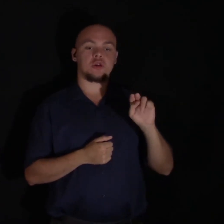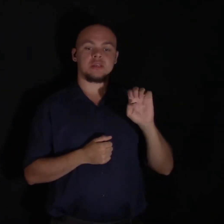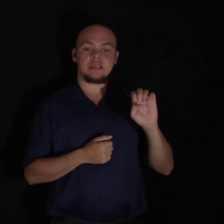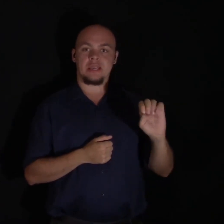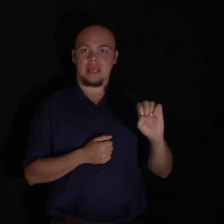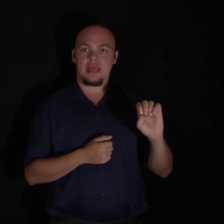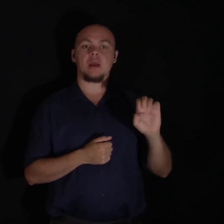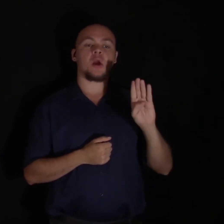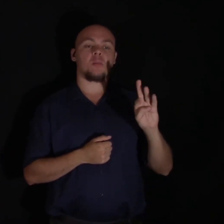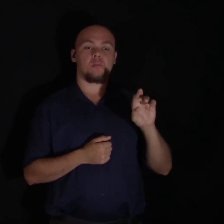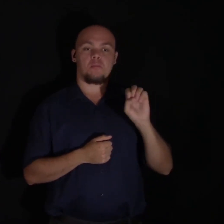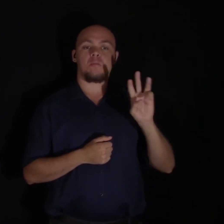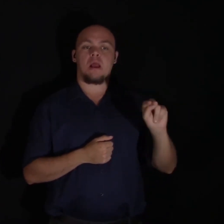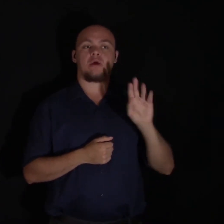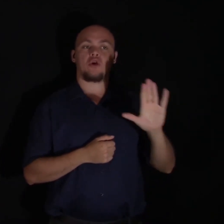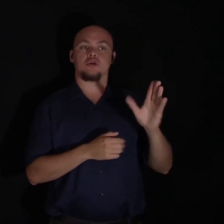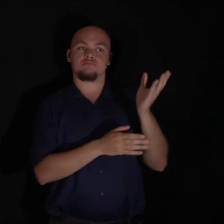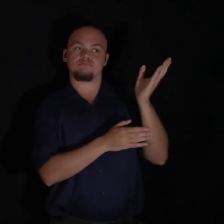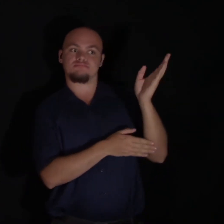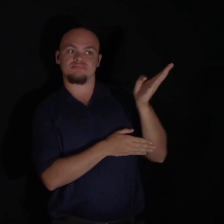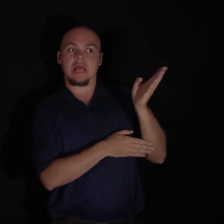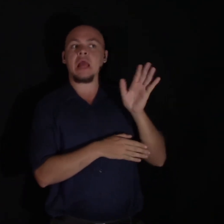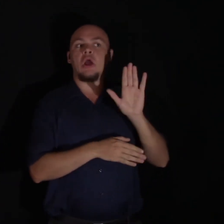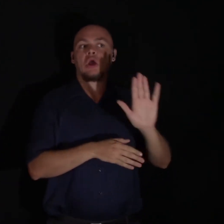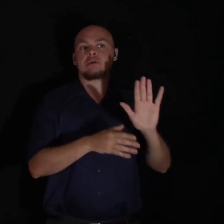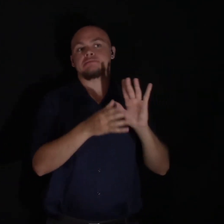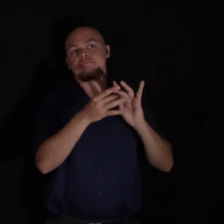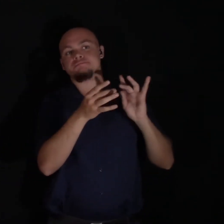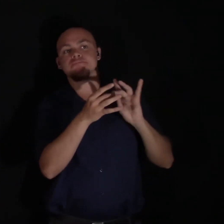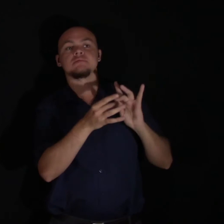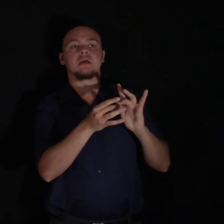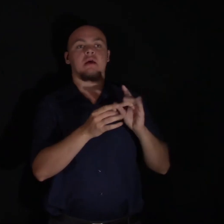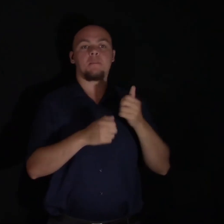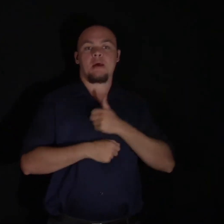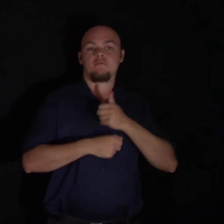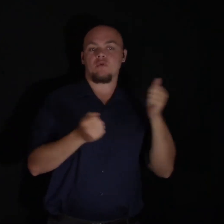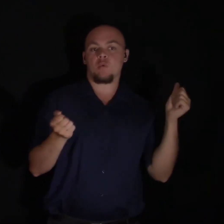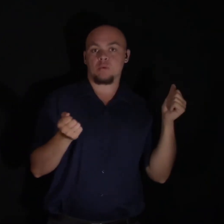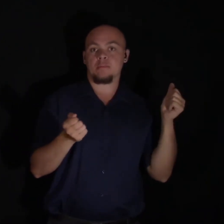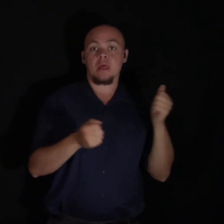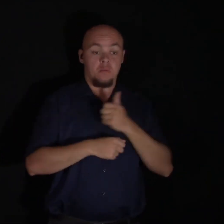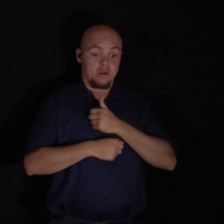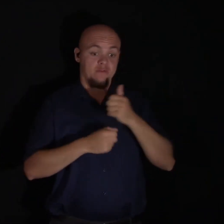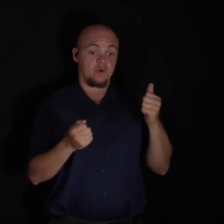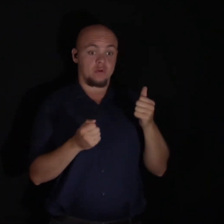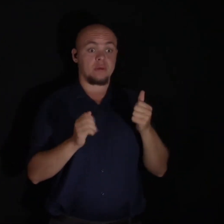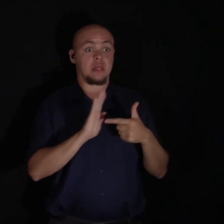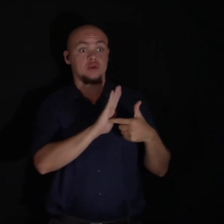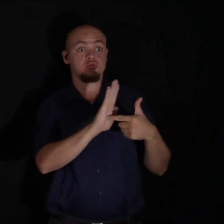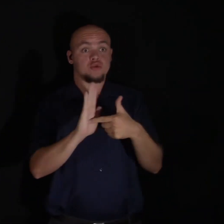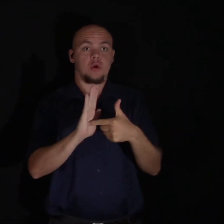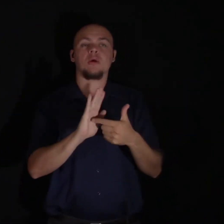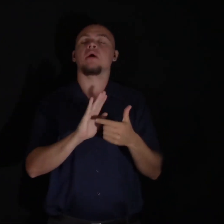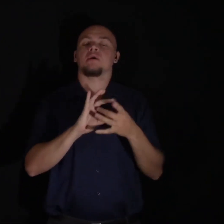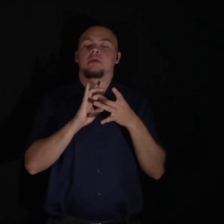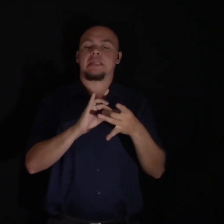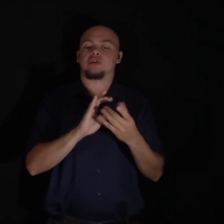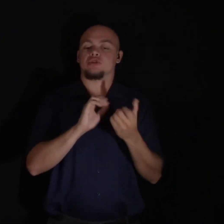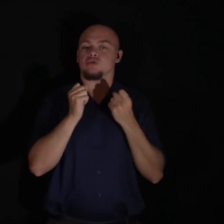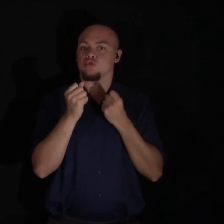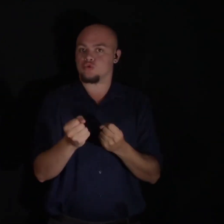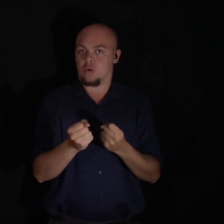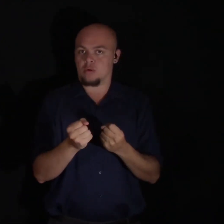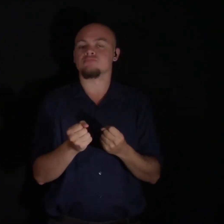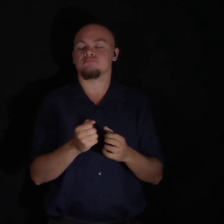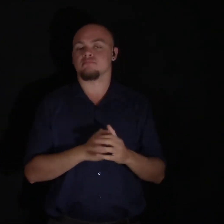vulnerability, where she says if you admit your vulnerabilities with other people, you create connection and therefore you're stronger. So right now around